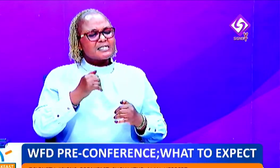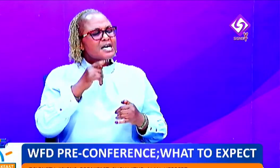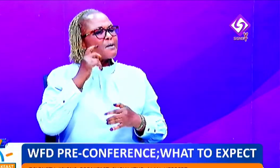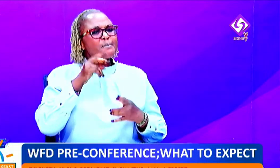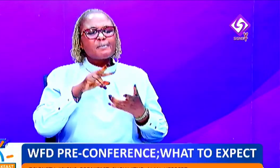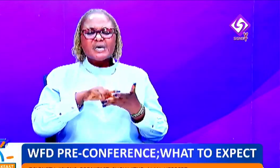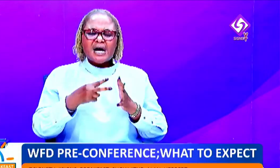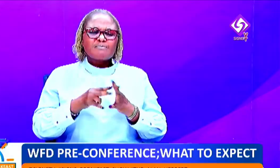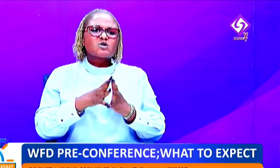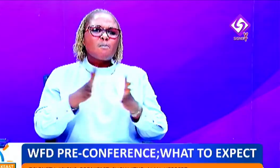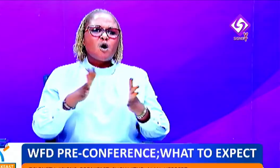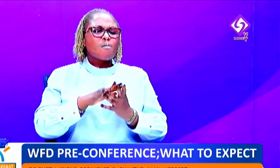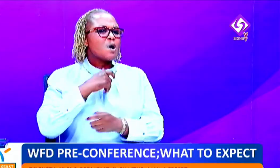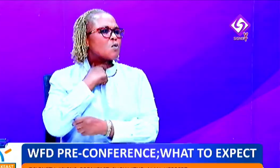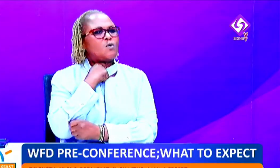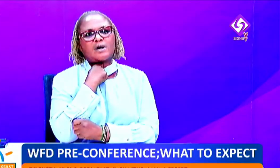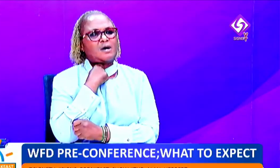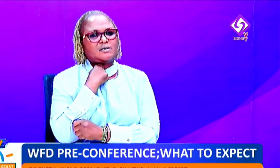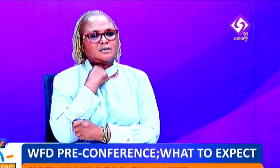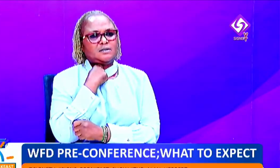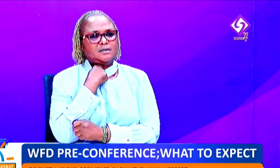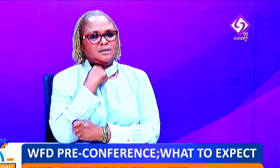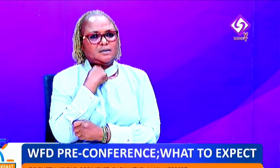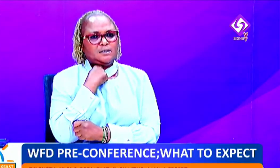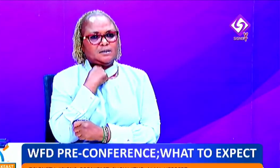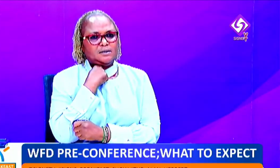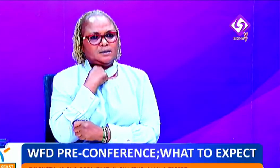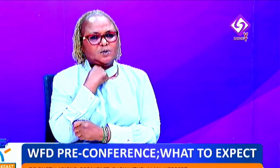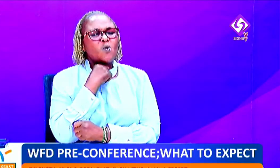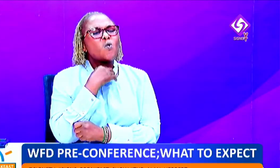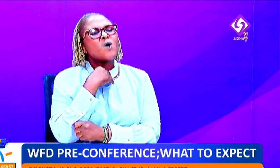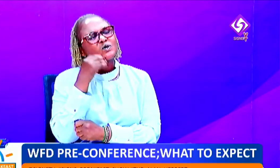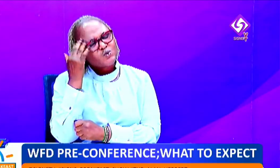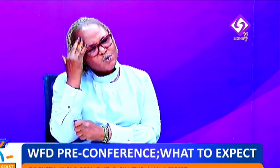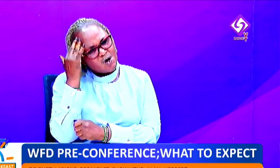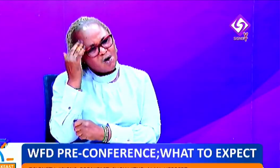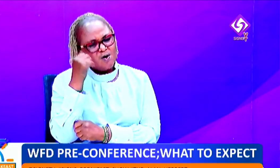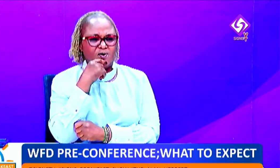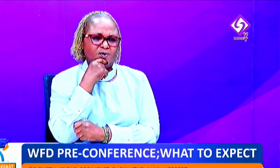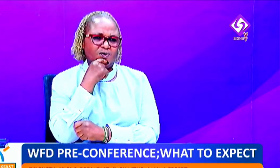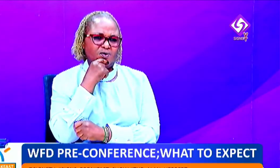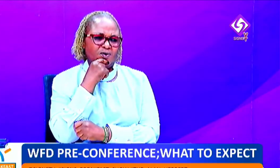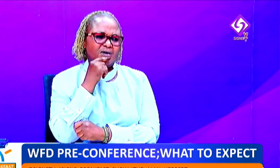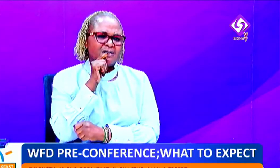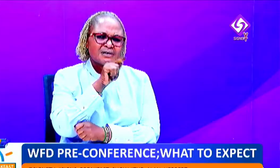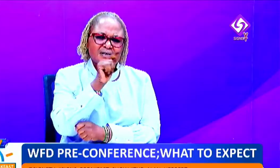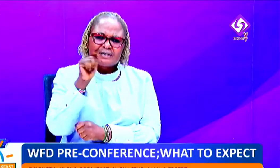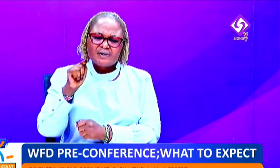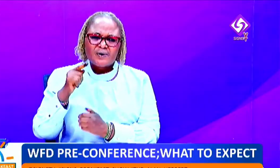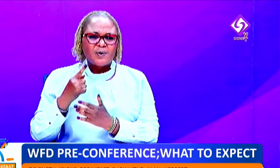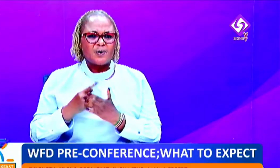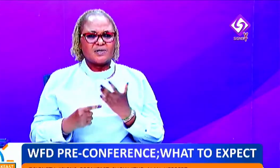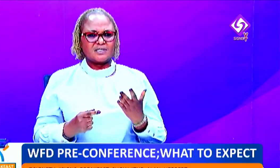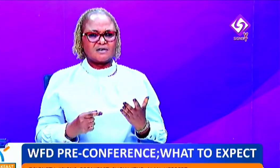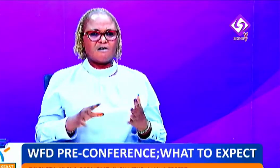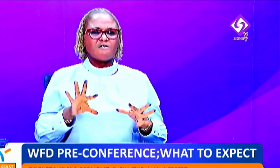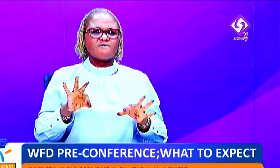this generation, we have a lot of availability of information on the internet. So we find that many times deaf people, particularly deaf women,